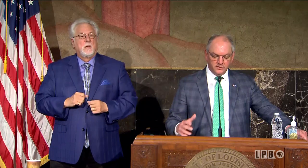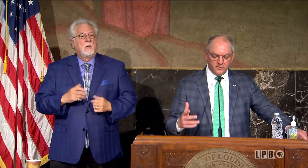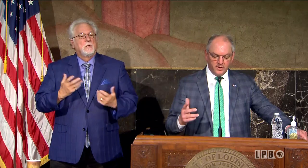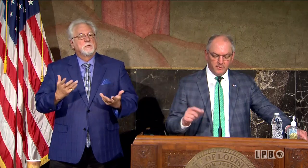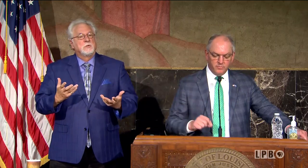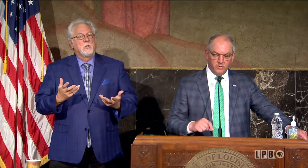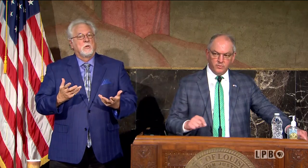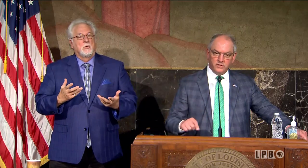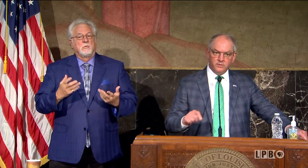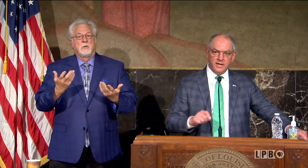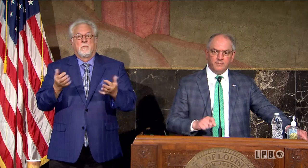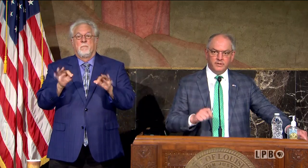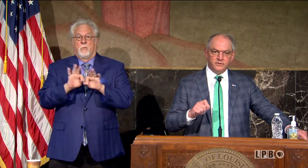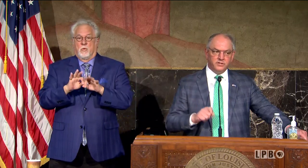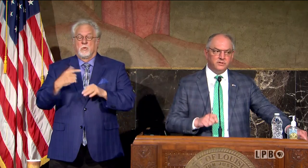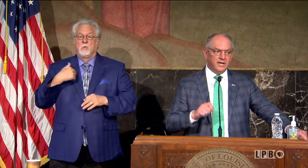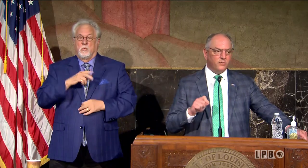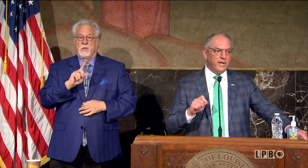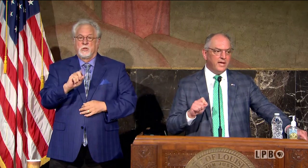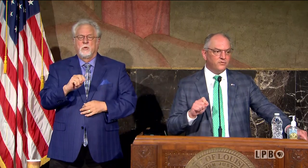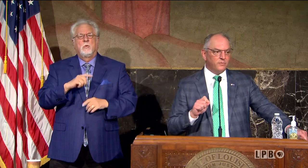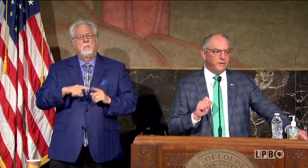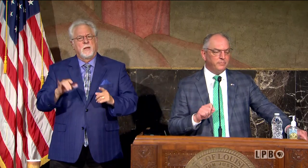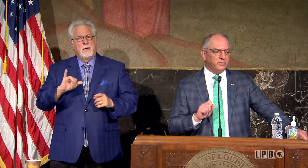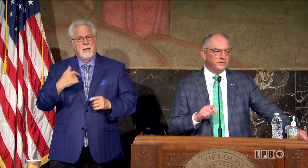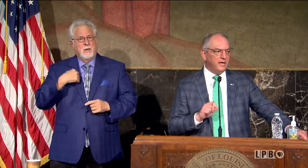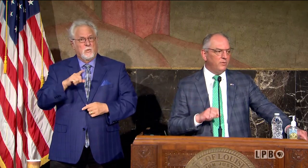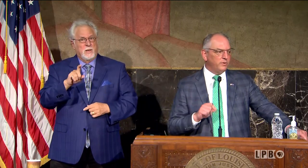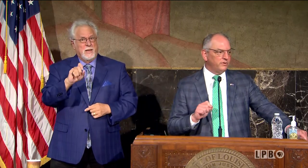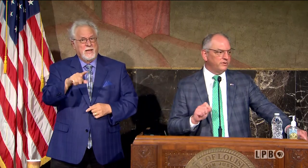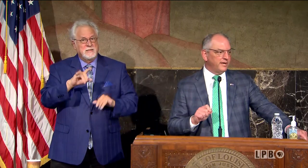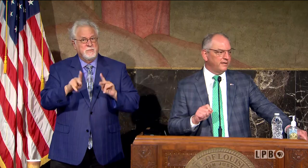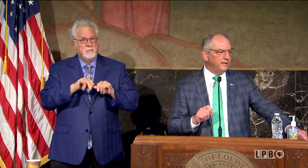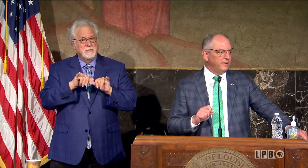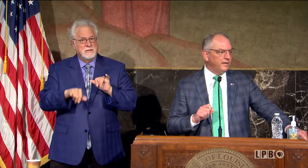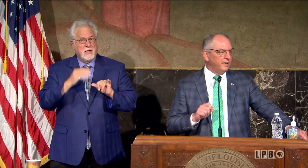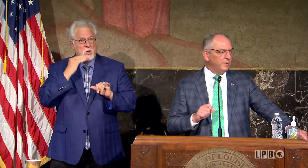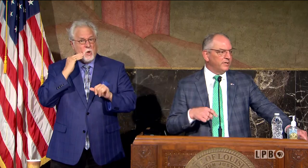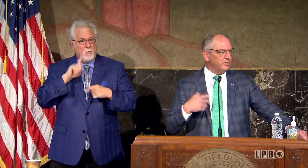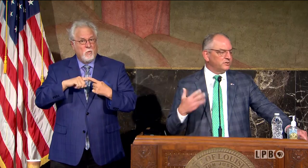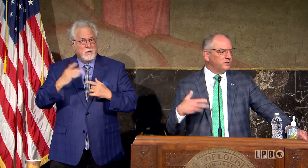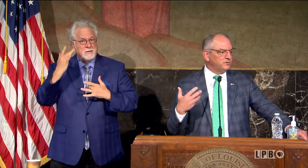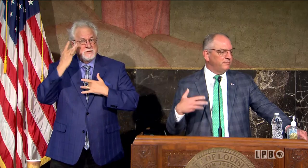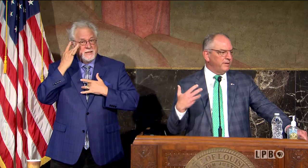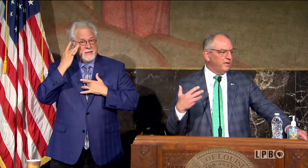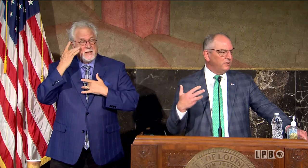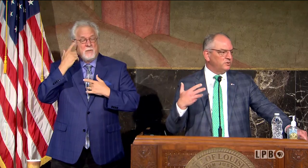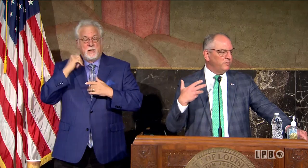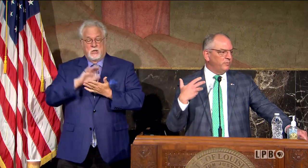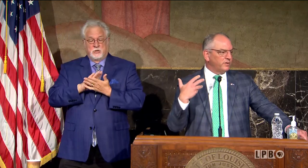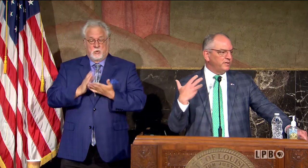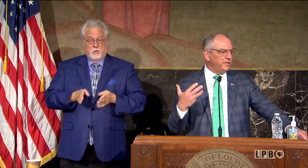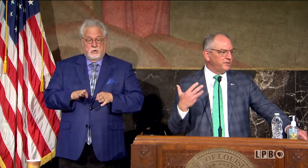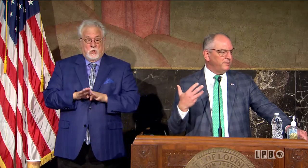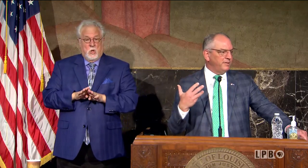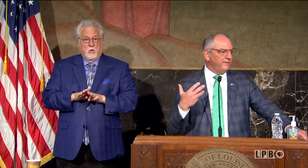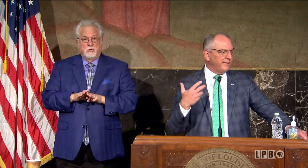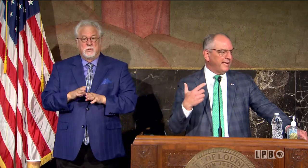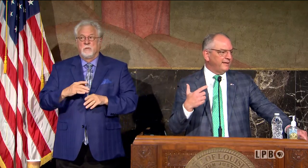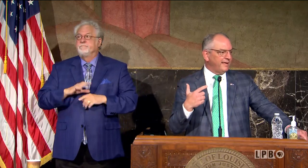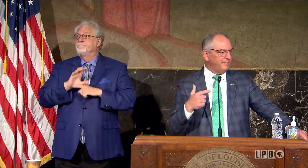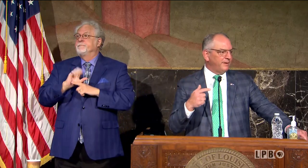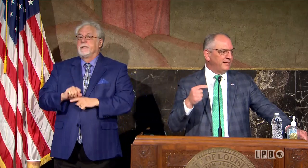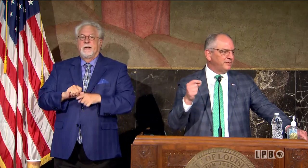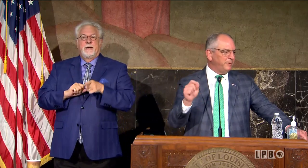So it's incredibly important we do that. But just like we ask for people to stay home when you're sick, because schools have been closed, we're conditioned to